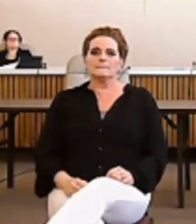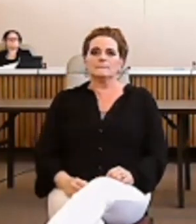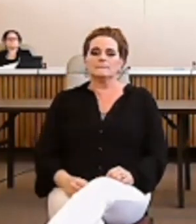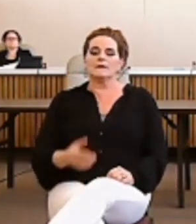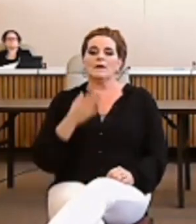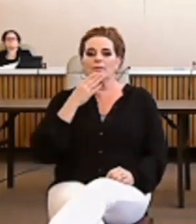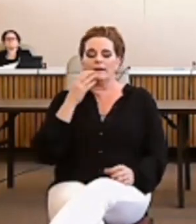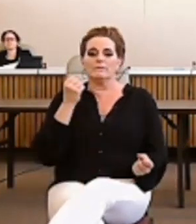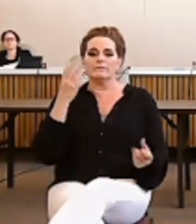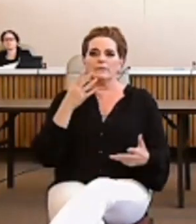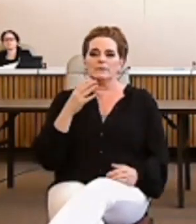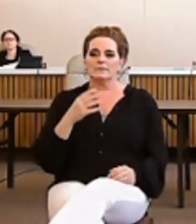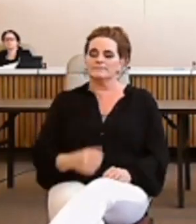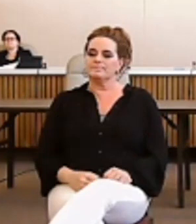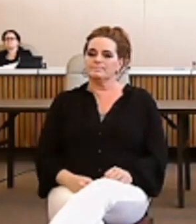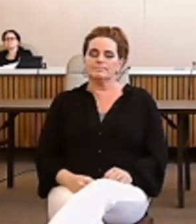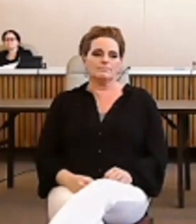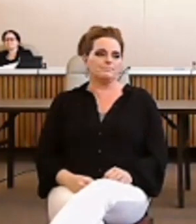Thank you very much. Thank you. Thank you. Thank you.